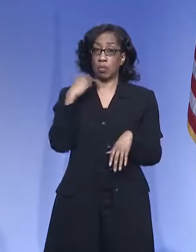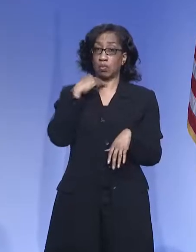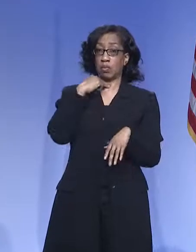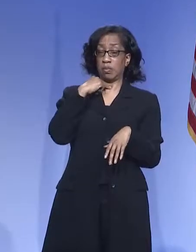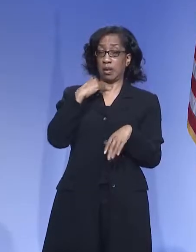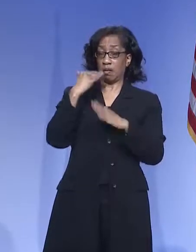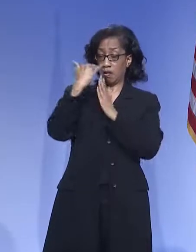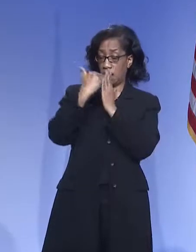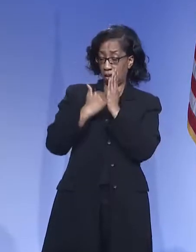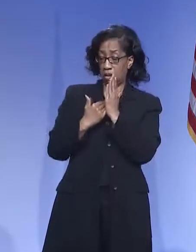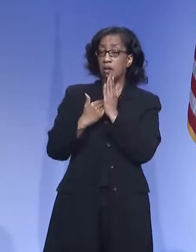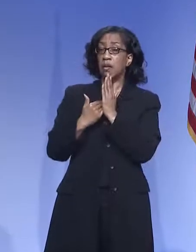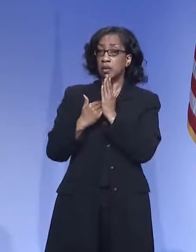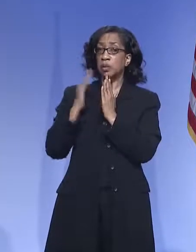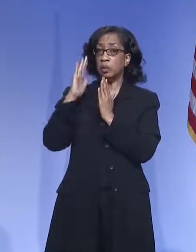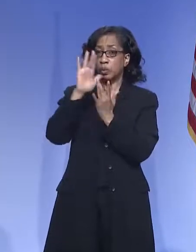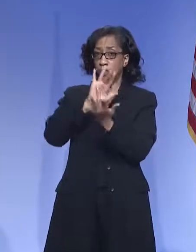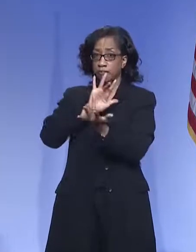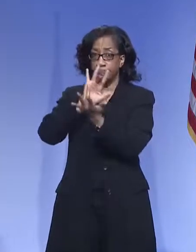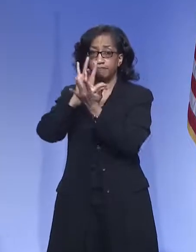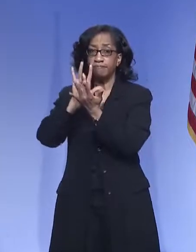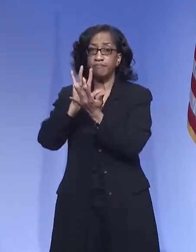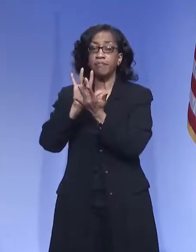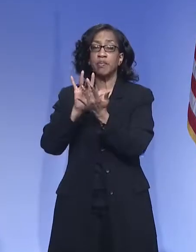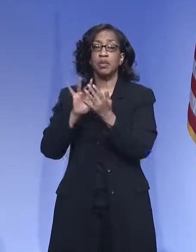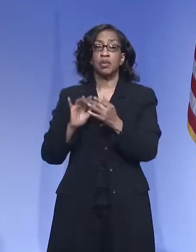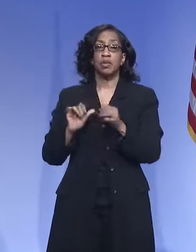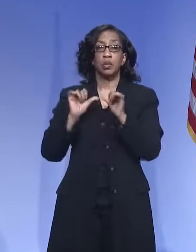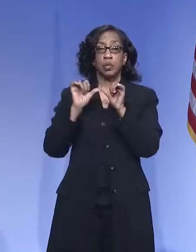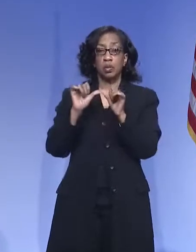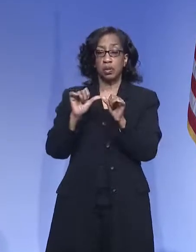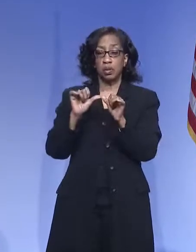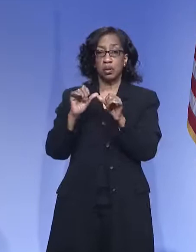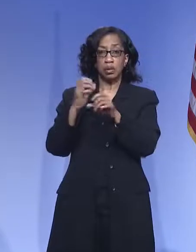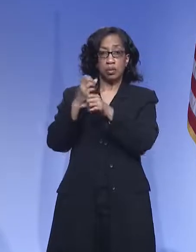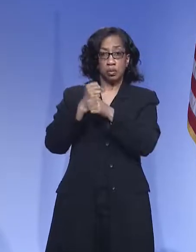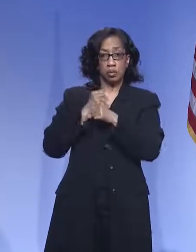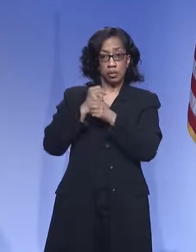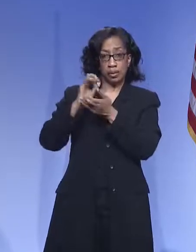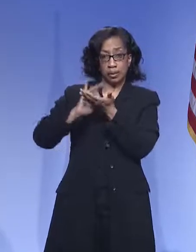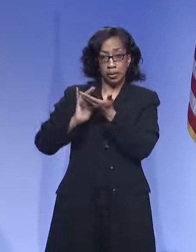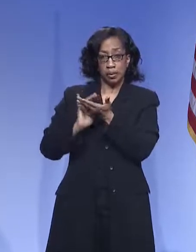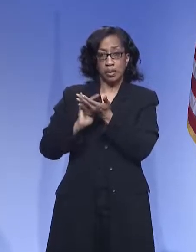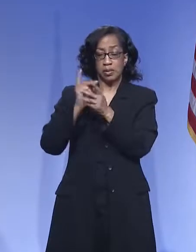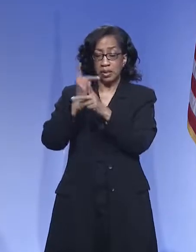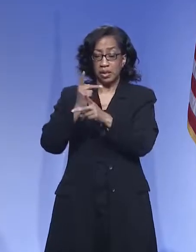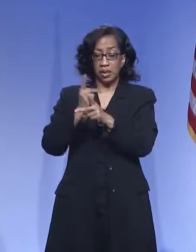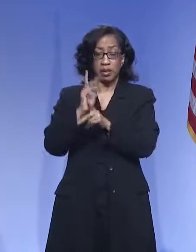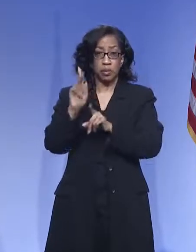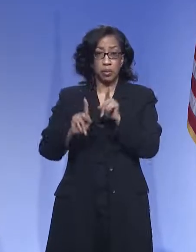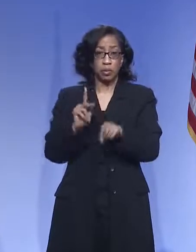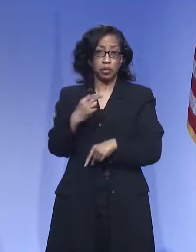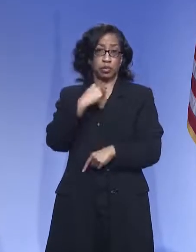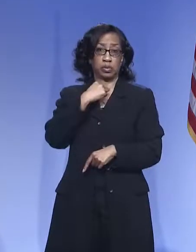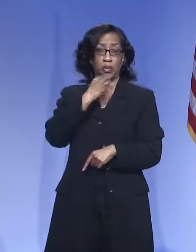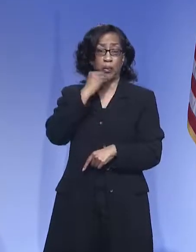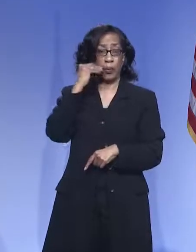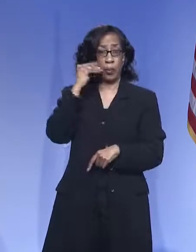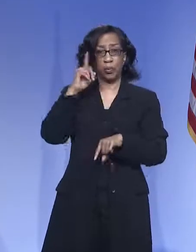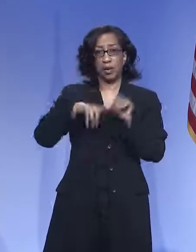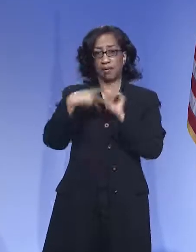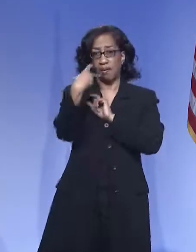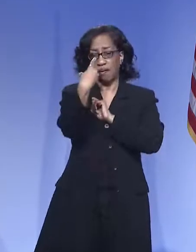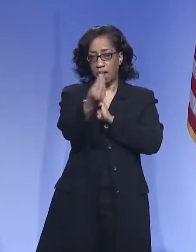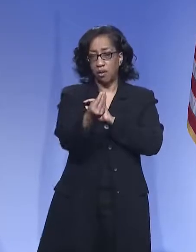just confirmed with the state that we will continue to receive vaccines sufficient to cover our homebound efforts, and that for the